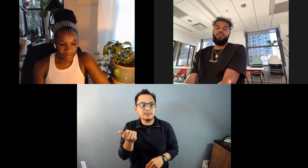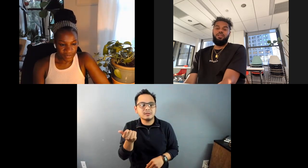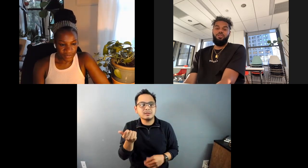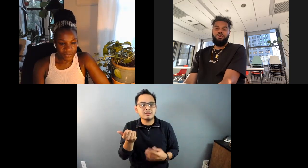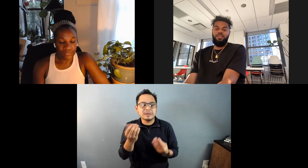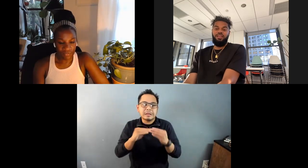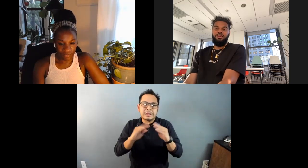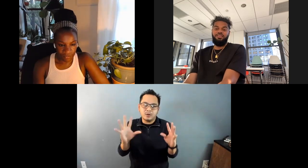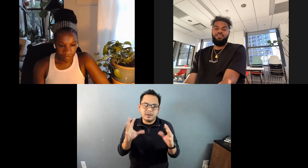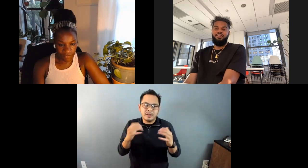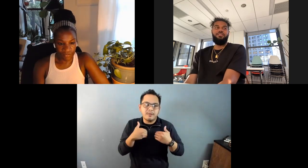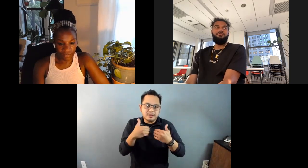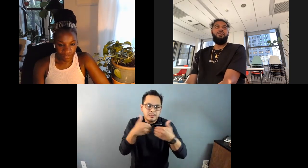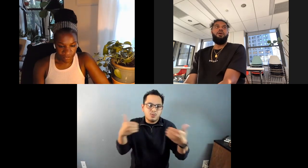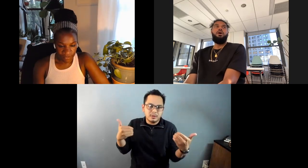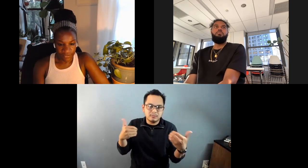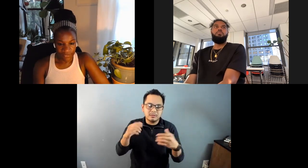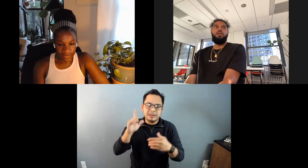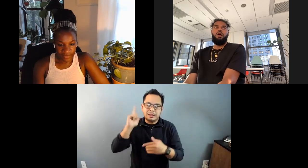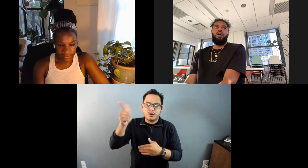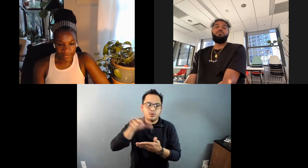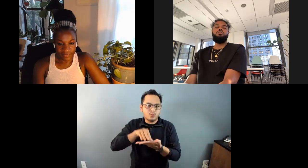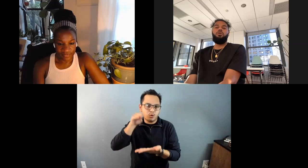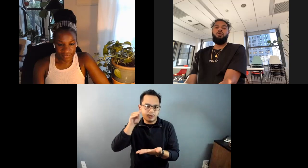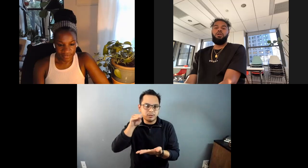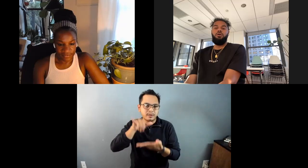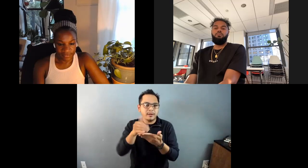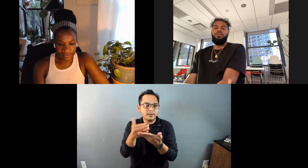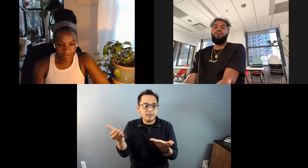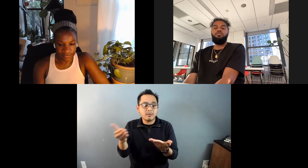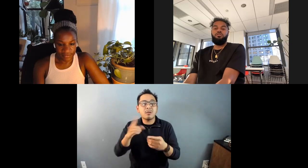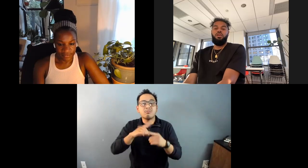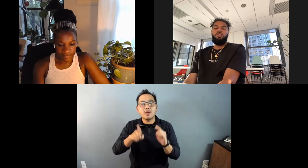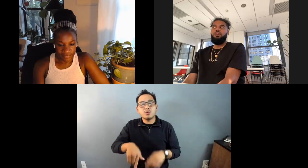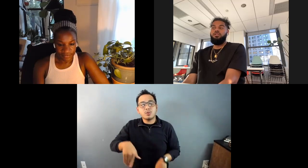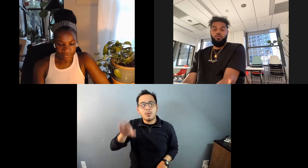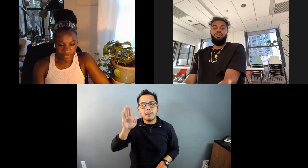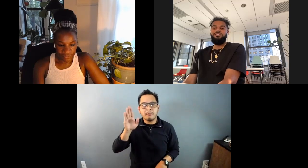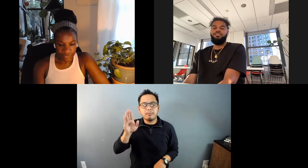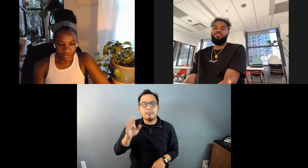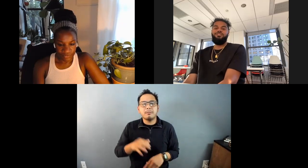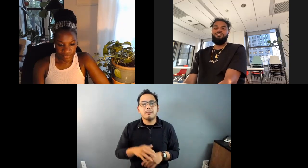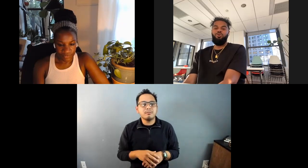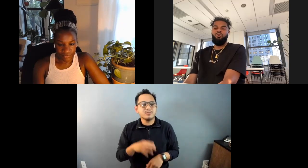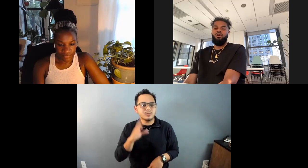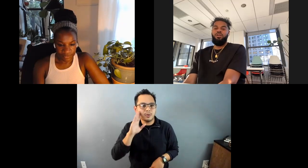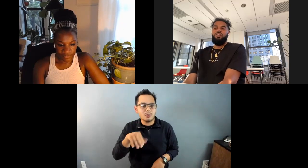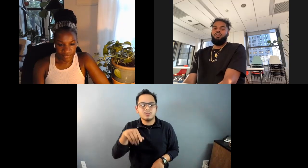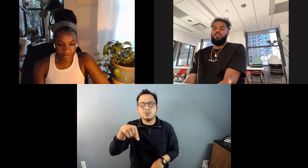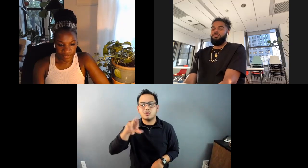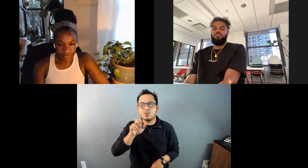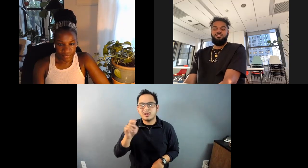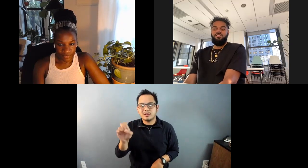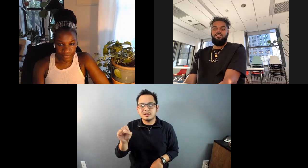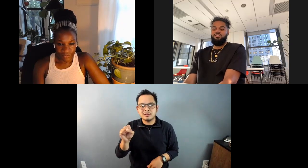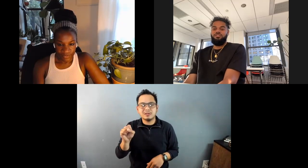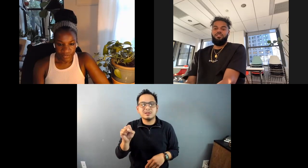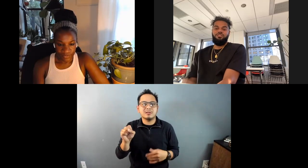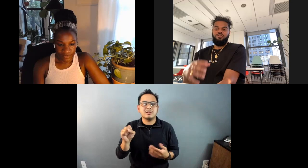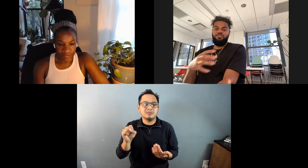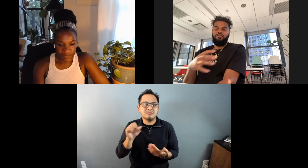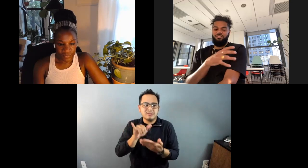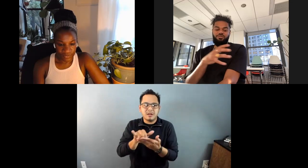blending and like trading, and but it is all kind of like based in like Black music and Black culture. But